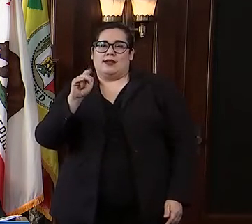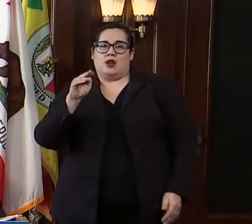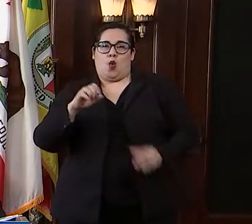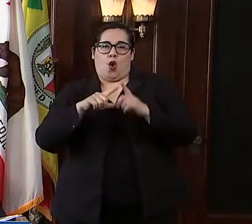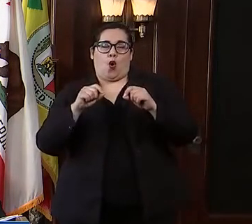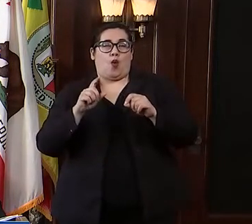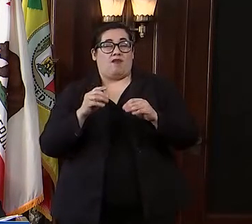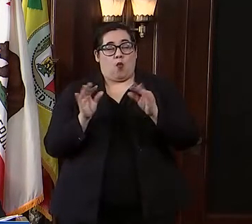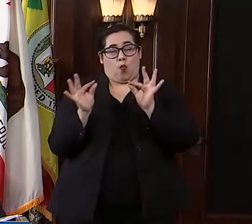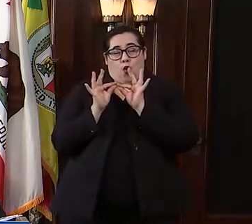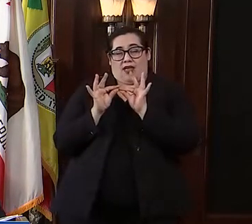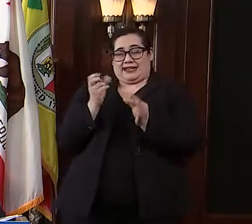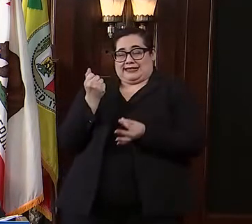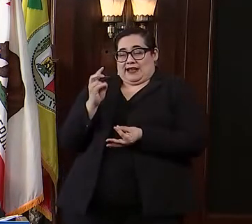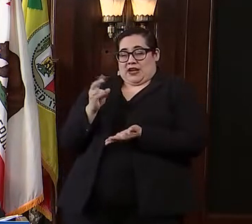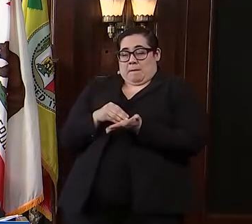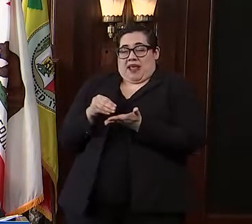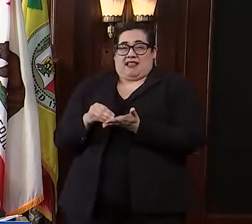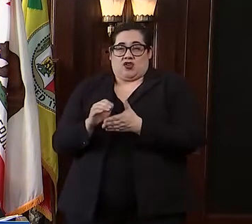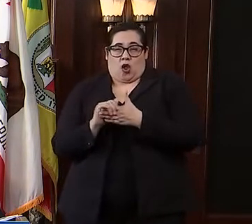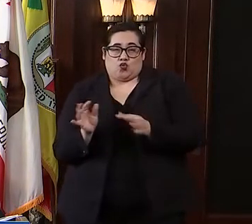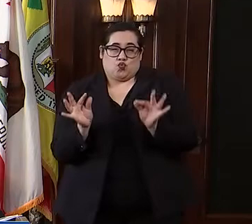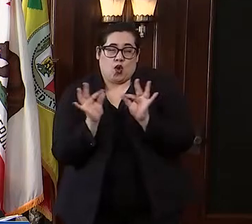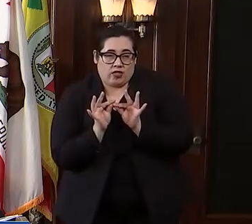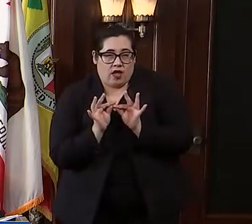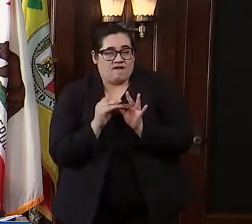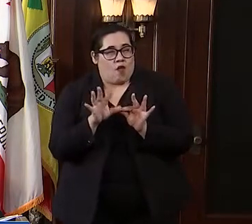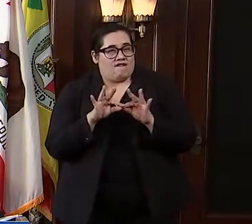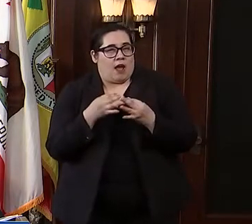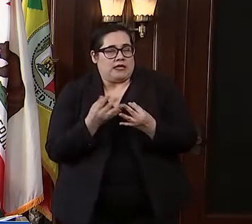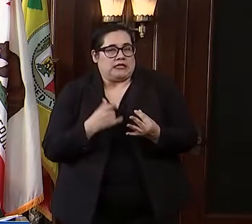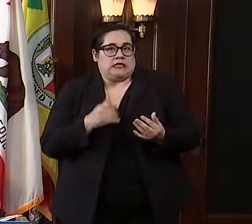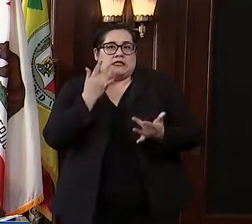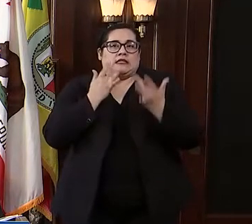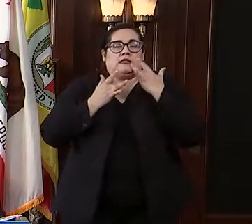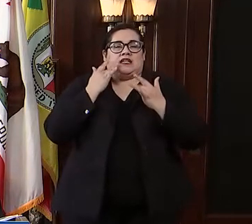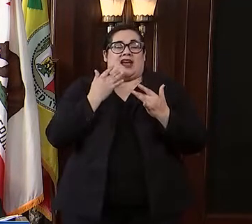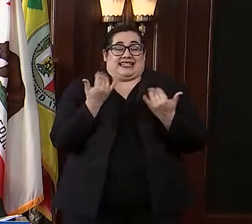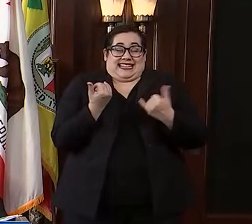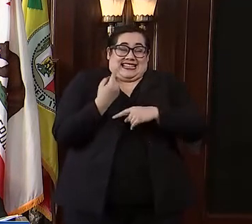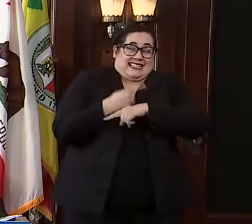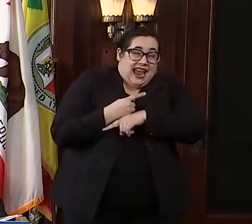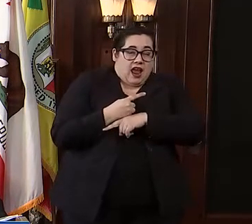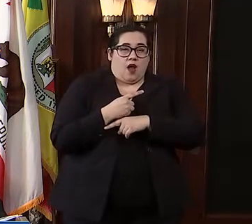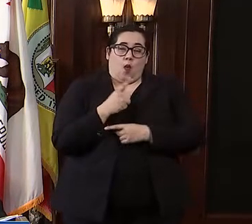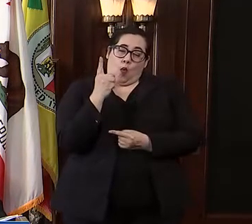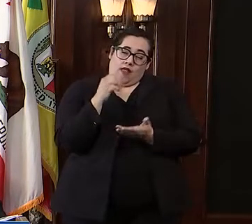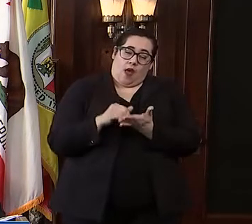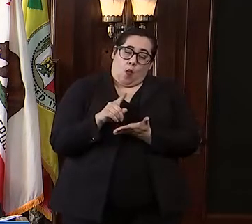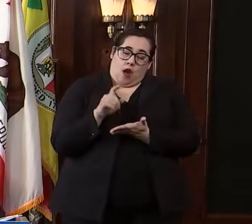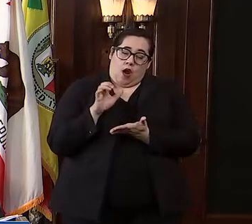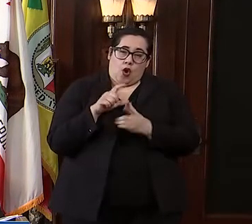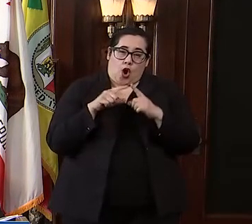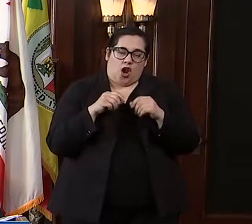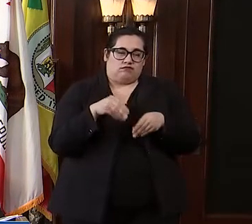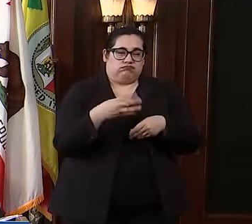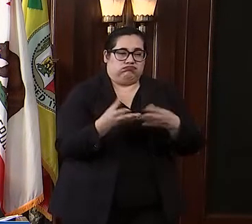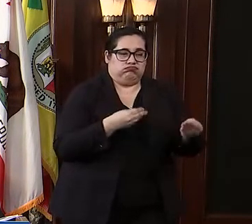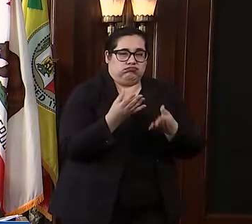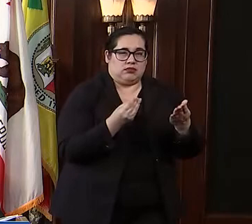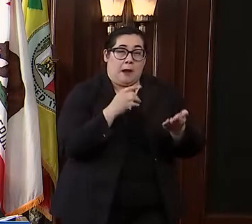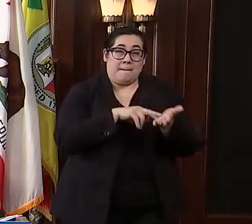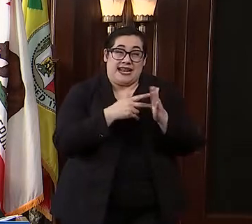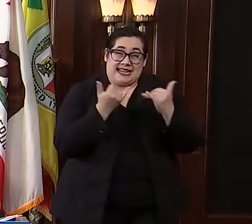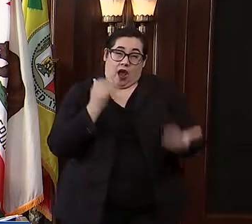to families hit hard by this crisis. Today alone, we distributed 1,100 cards, bringing the total number of